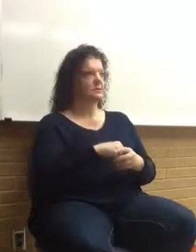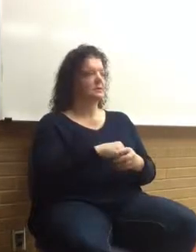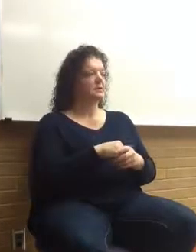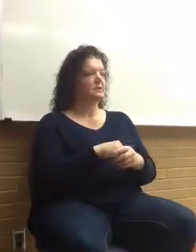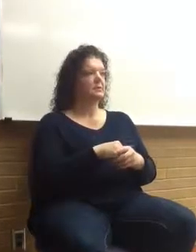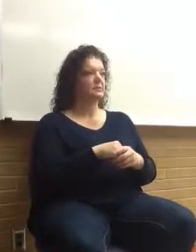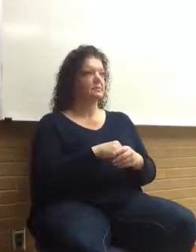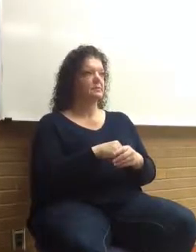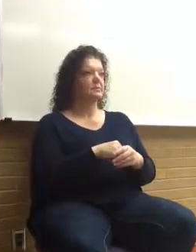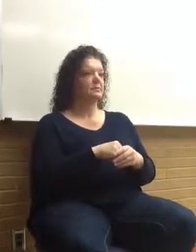by polynomials.